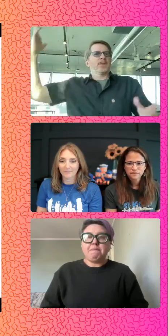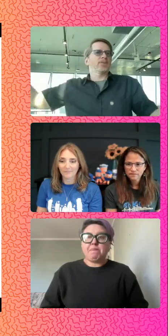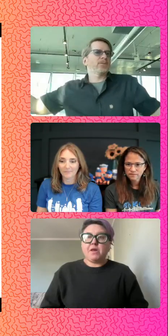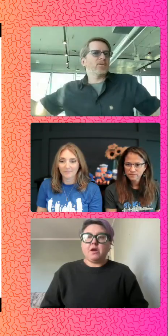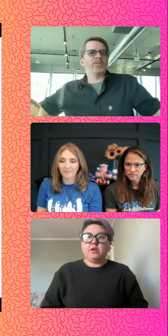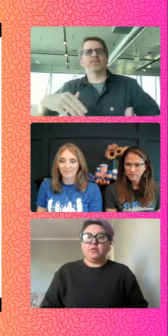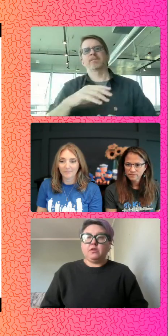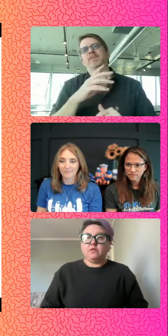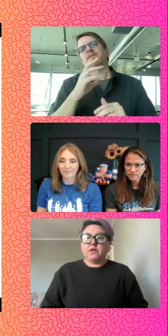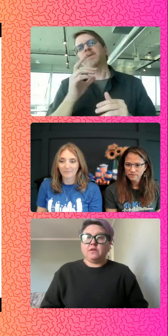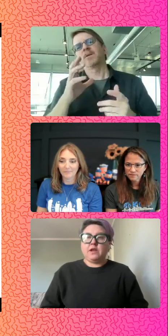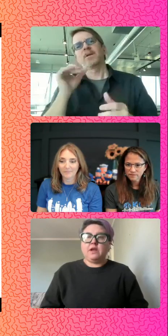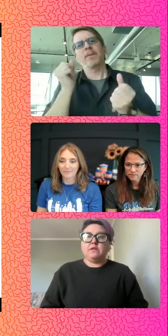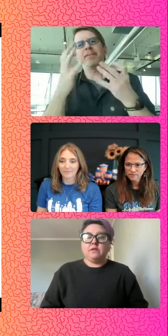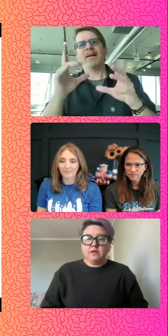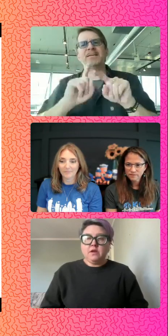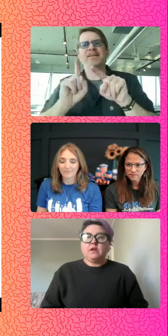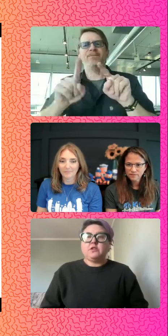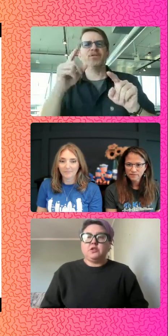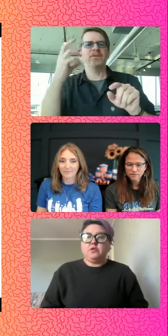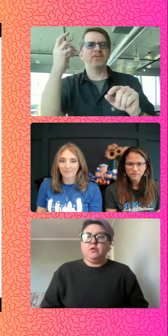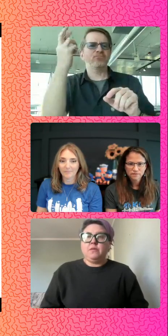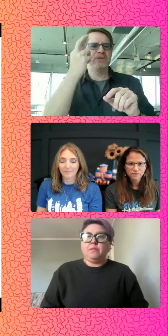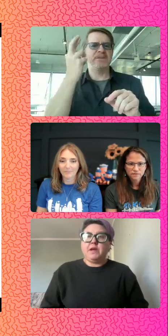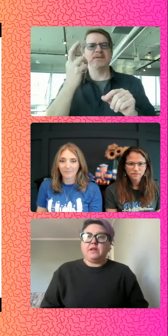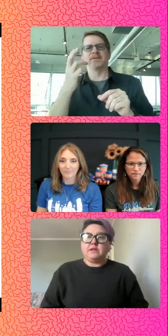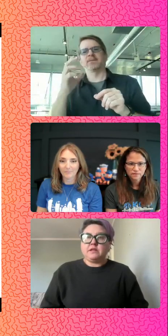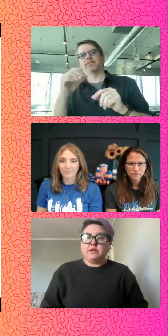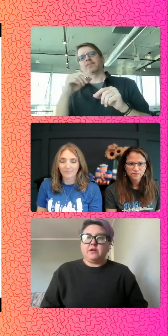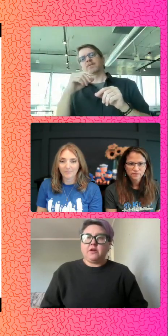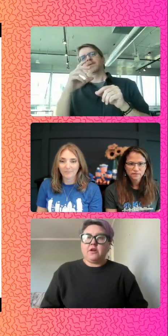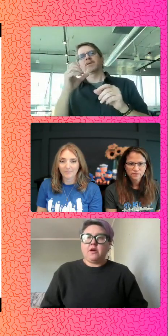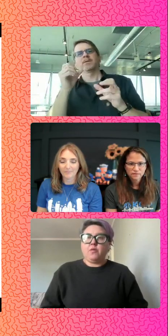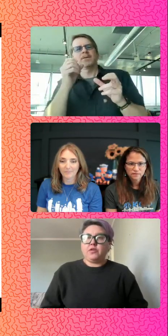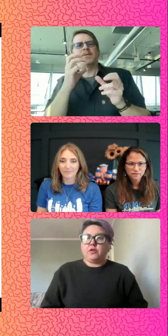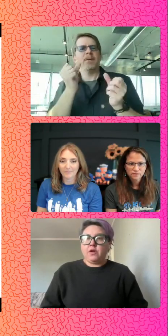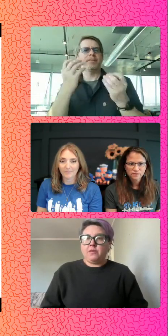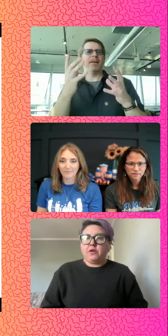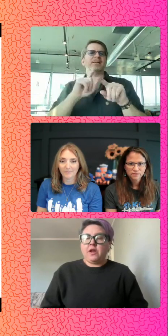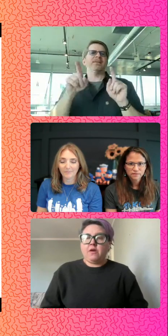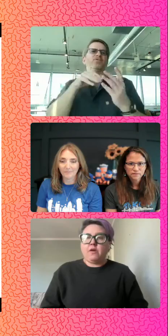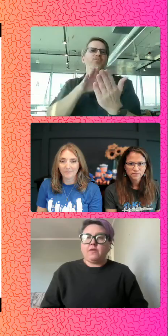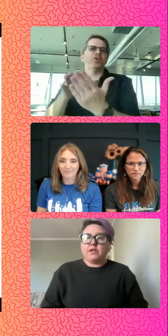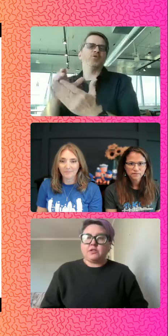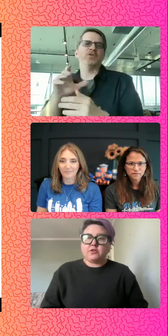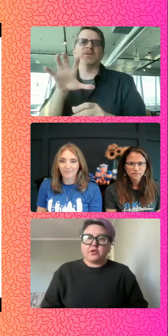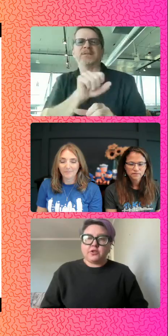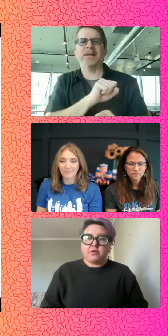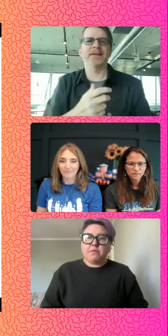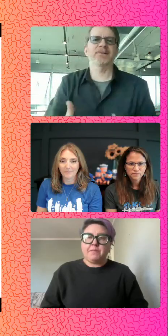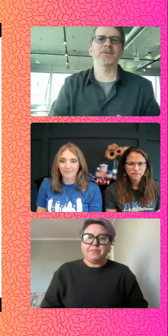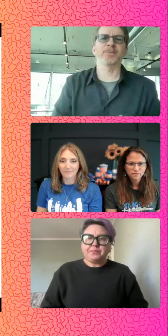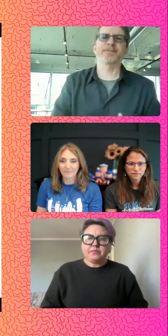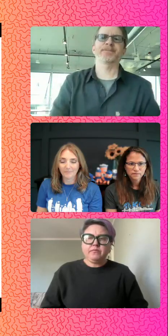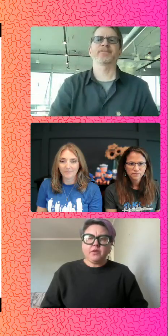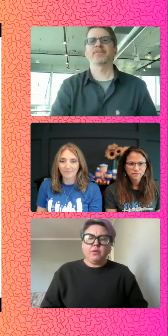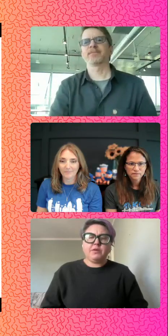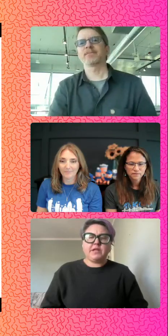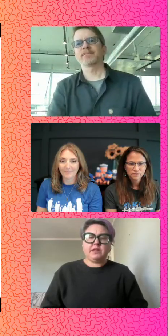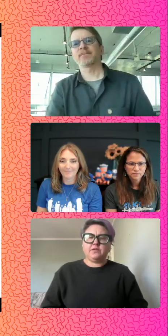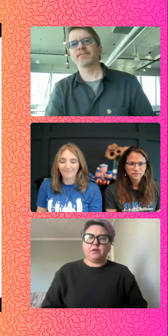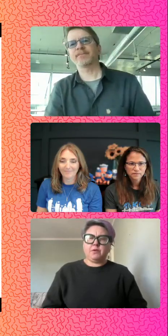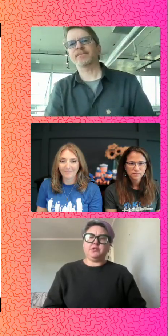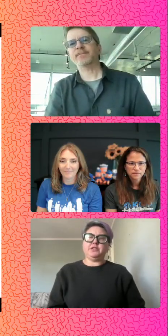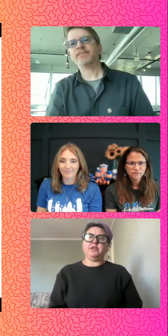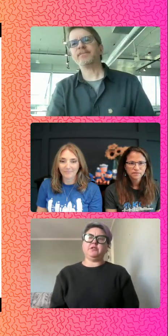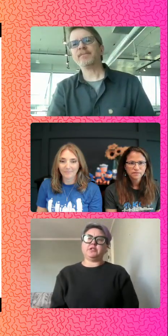body, including the face and the hands, to make things clear with the grammar and how everything is structured. But we were